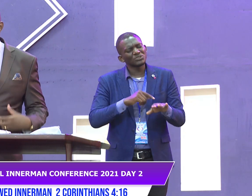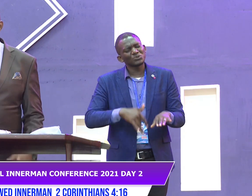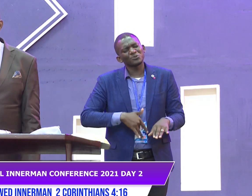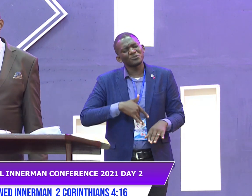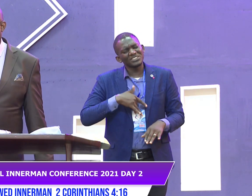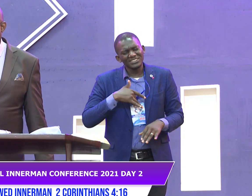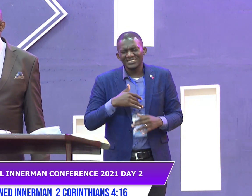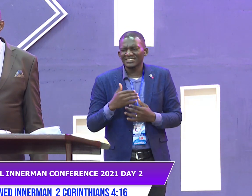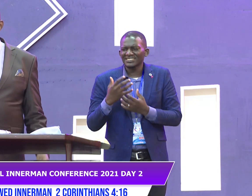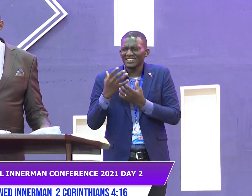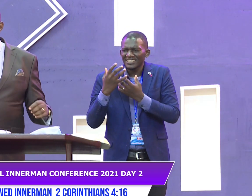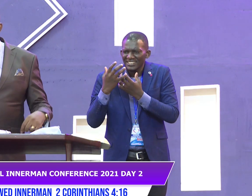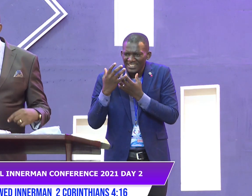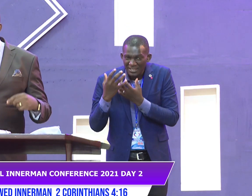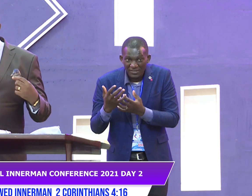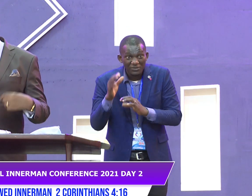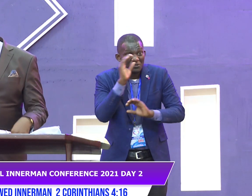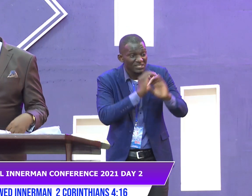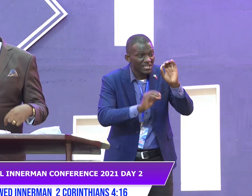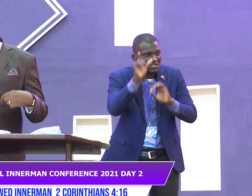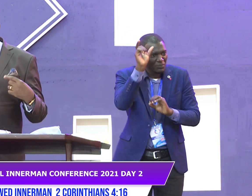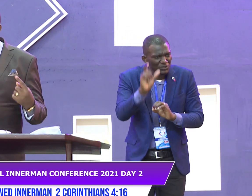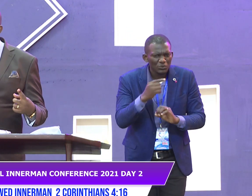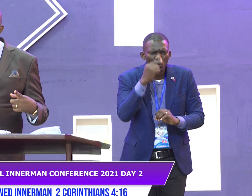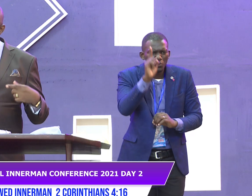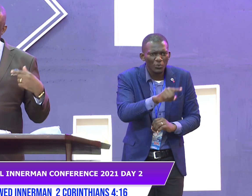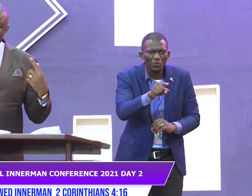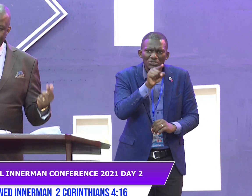You feel it is heavy. To